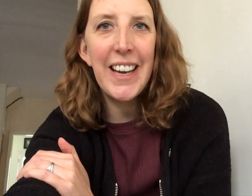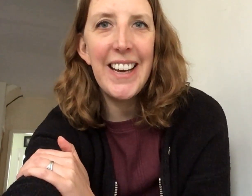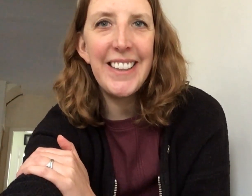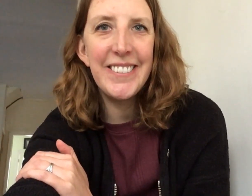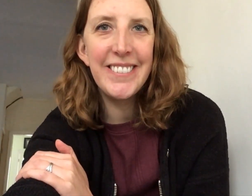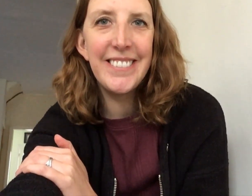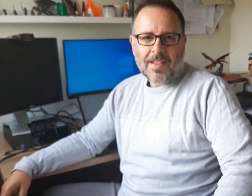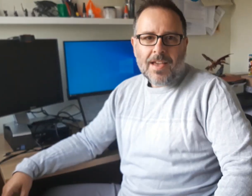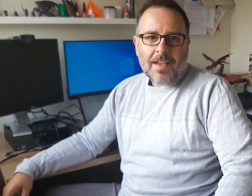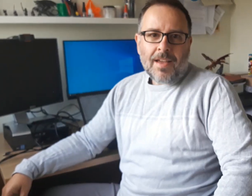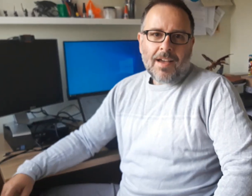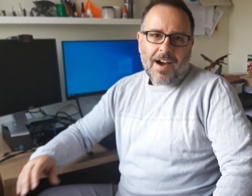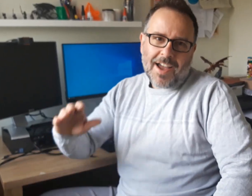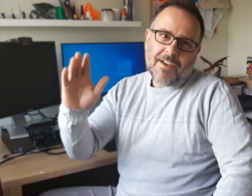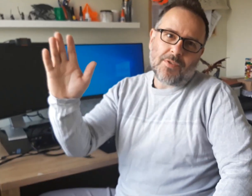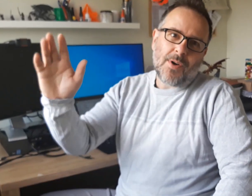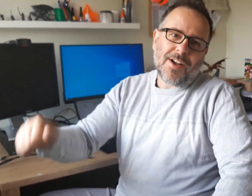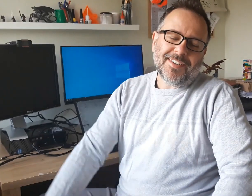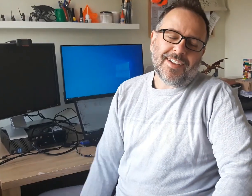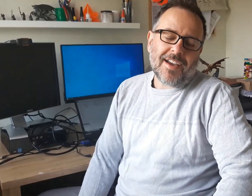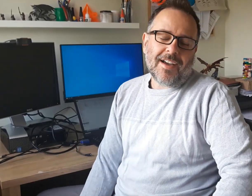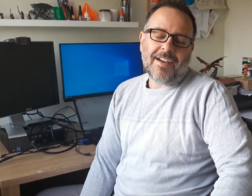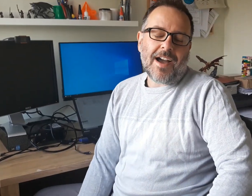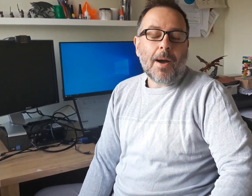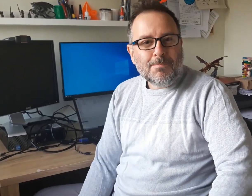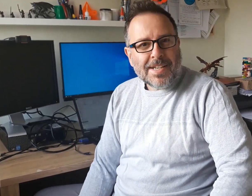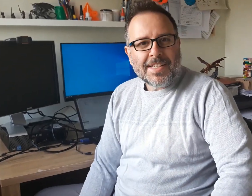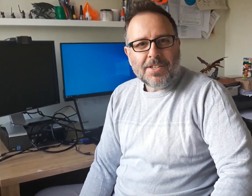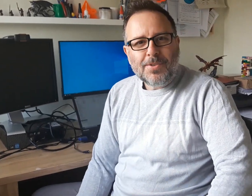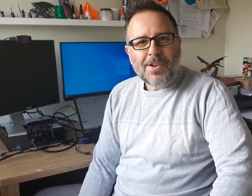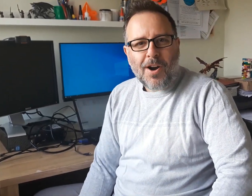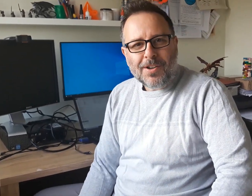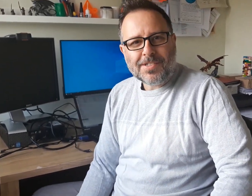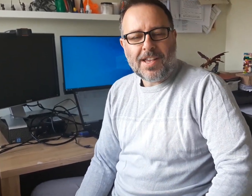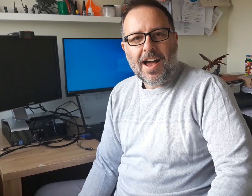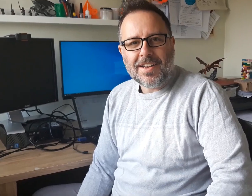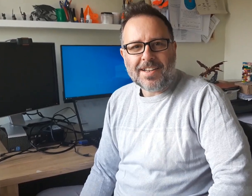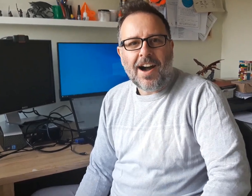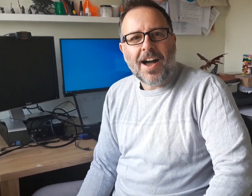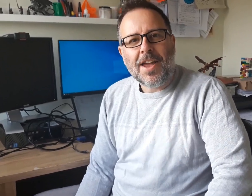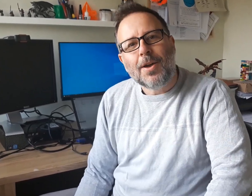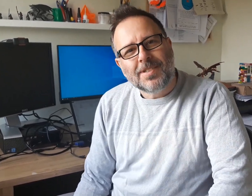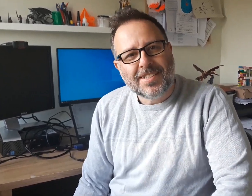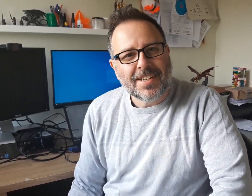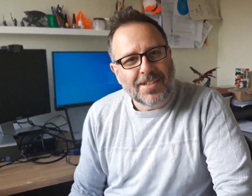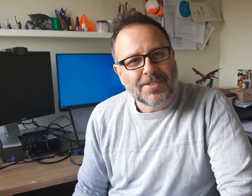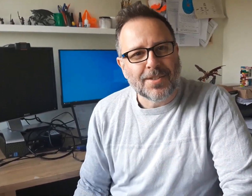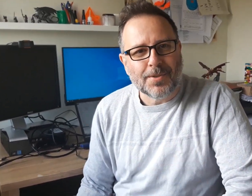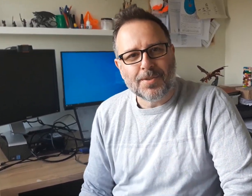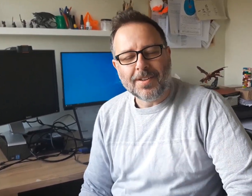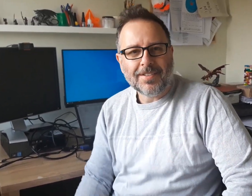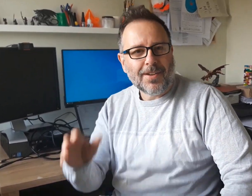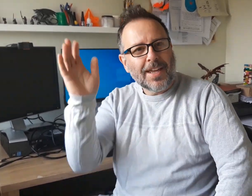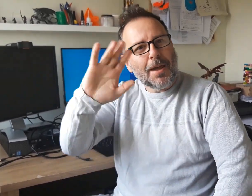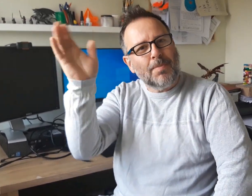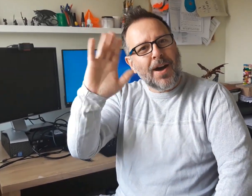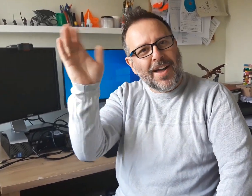okay. Hi everyone, I'm missing you lots and I hope to see you soon. Okay, bye.